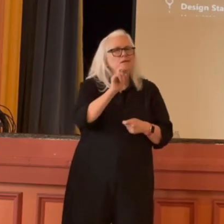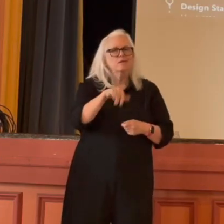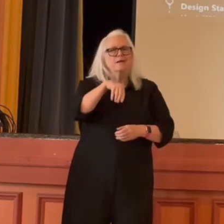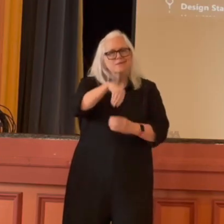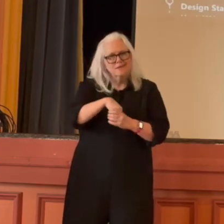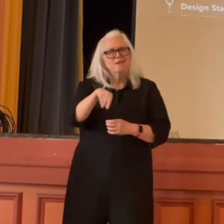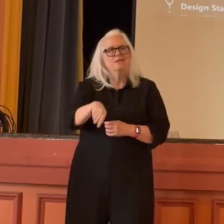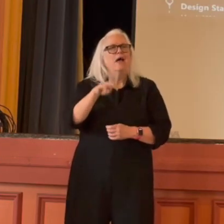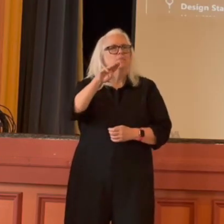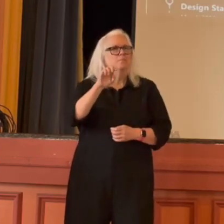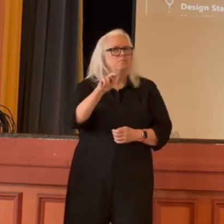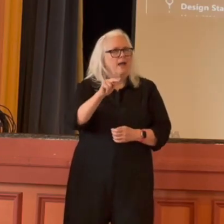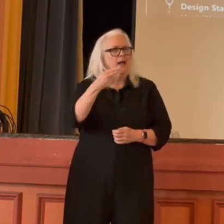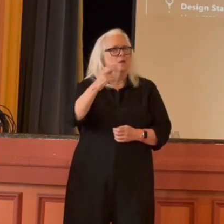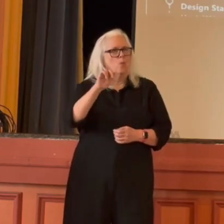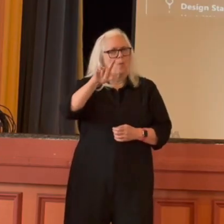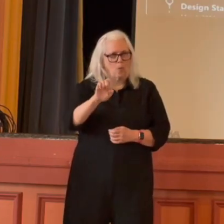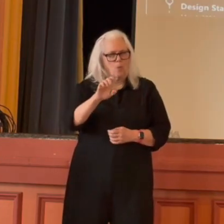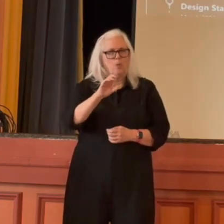reconstructing the bottom of the manhole.